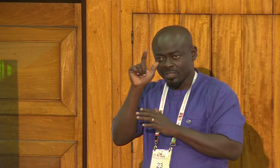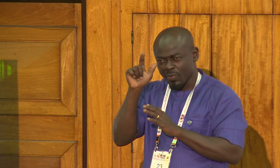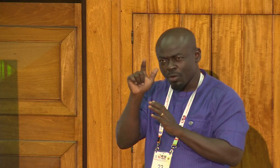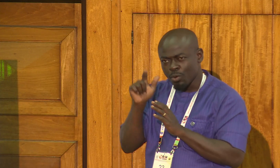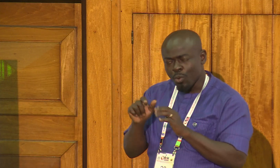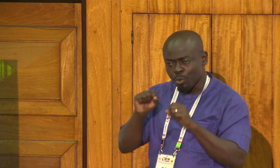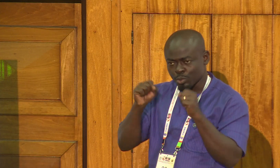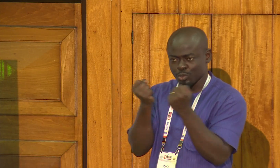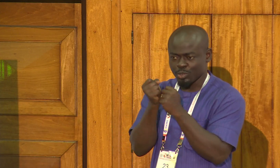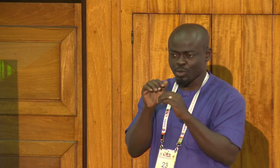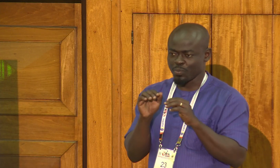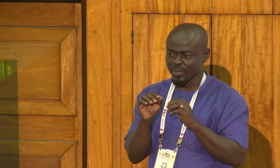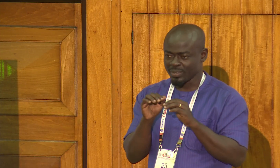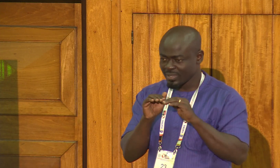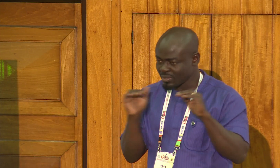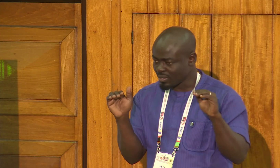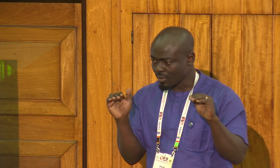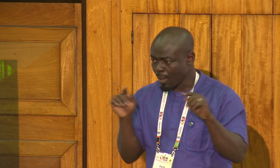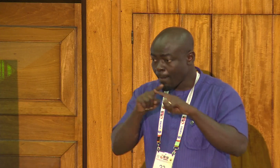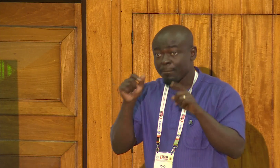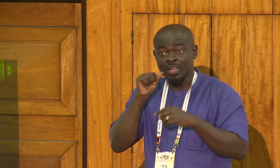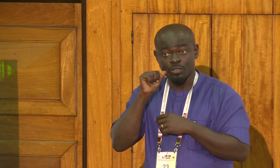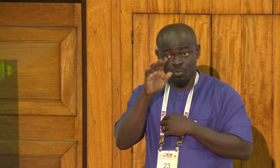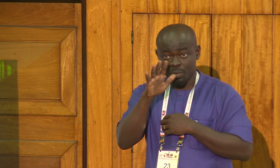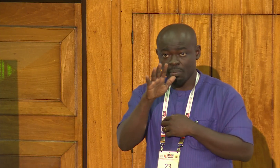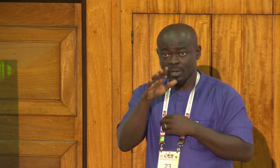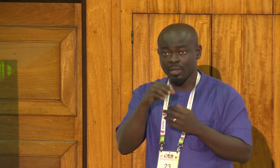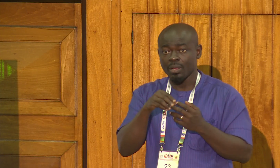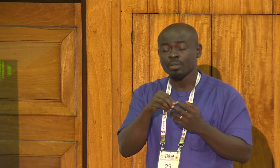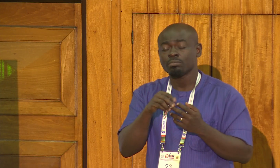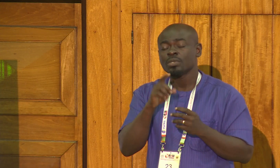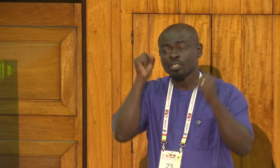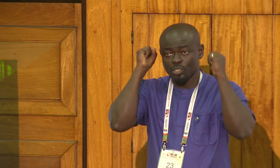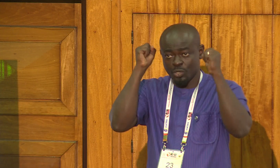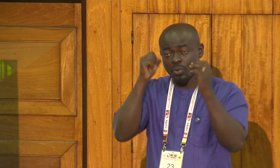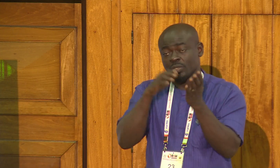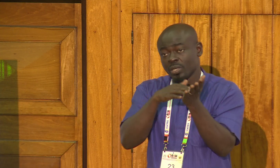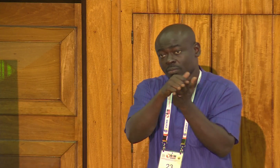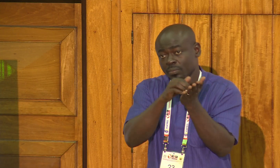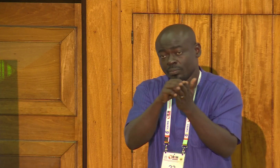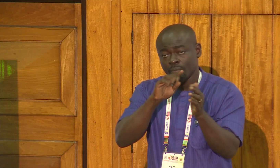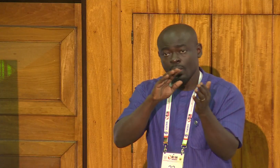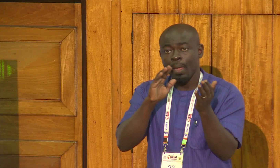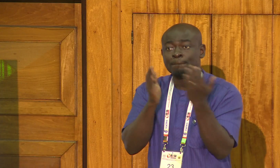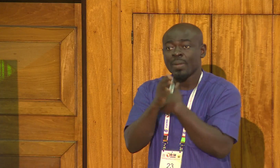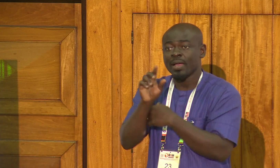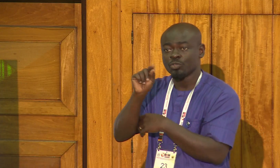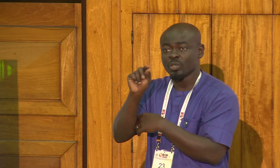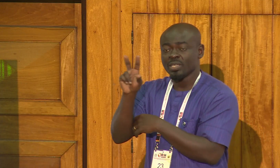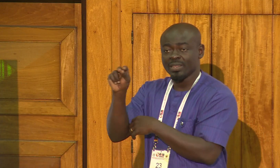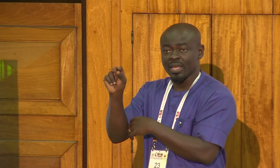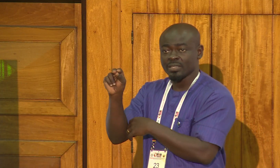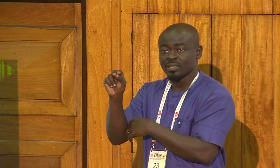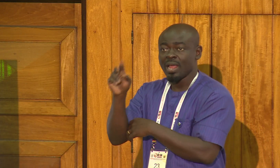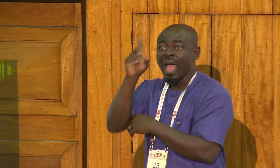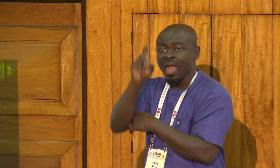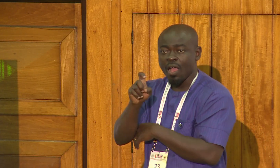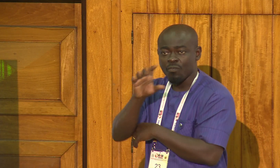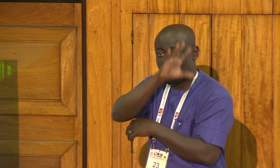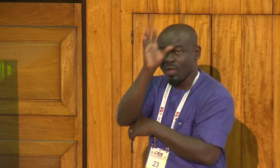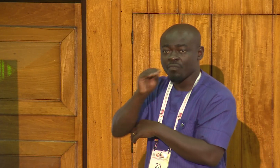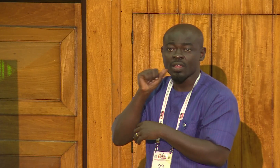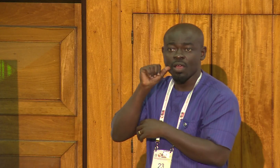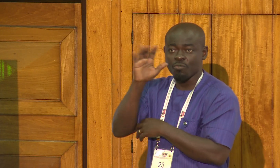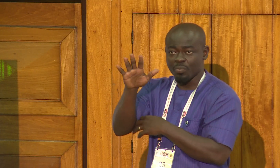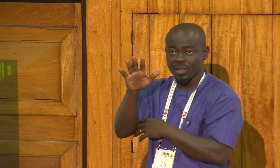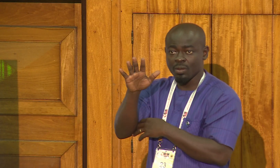status. But women in particular are extremely vulnerable. By 2030, half of African women